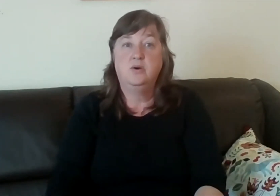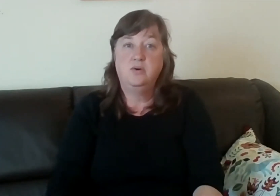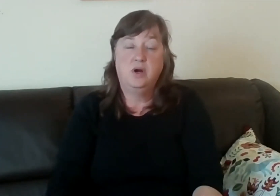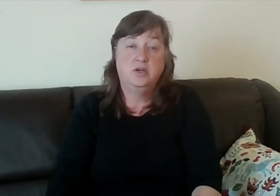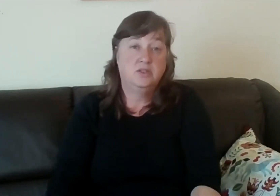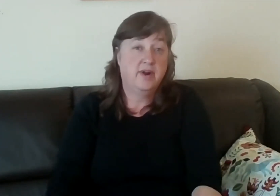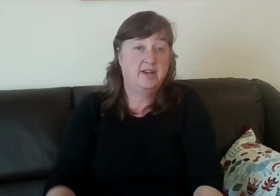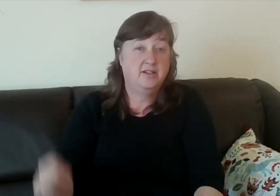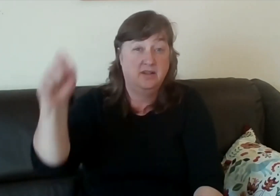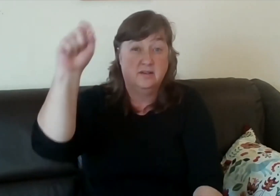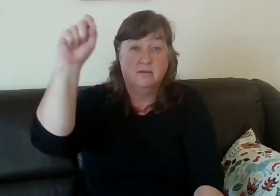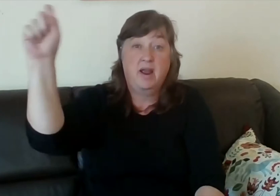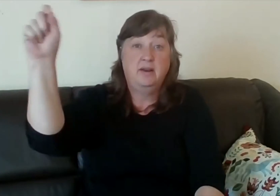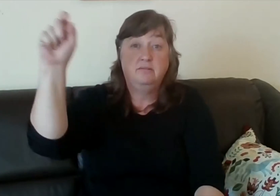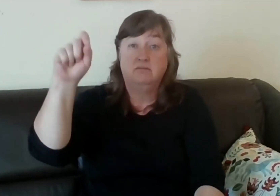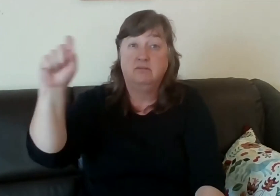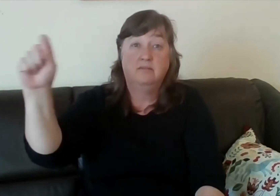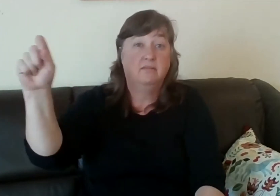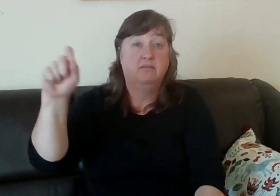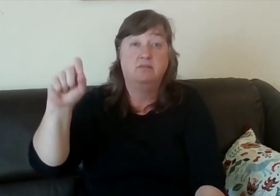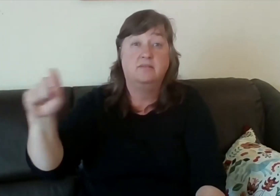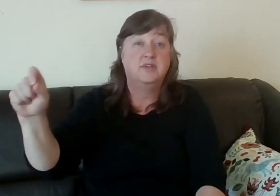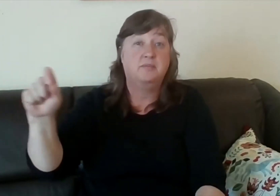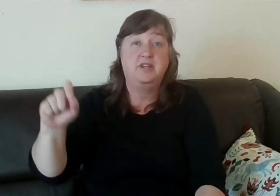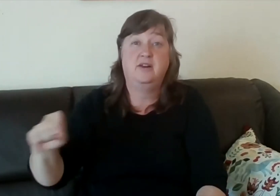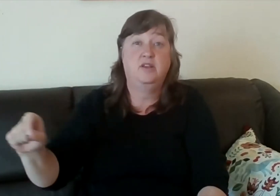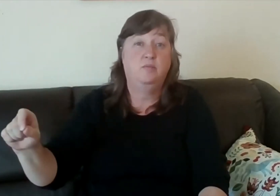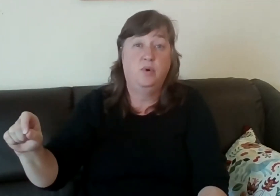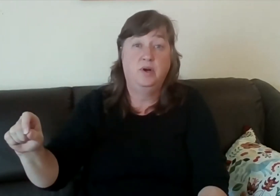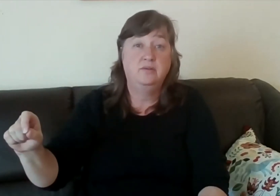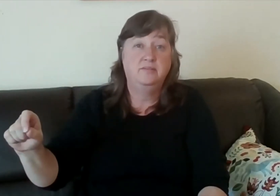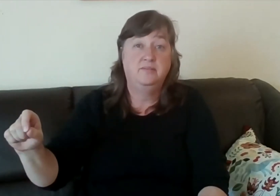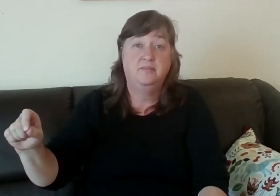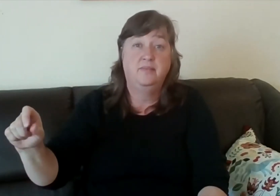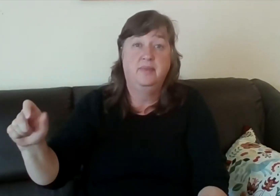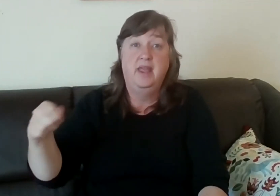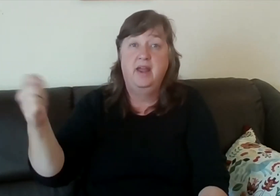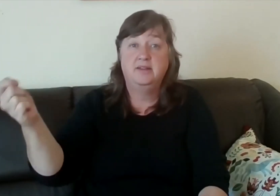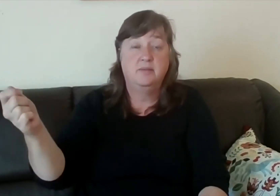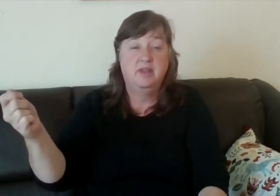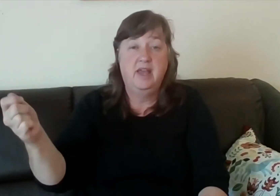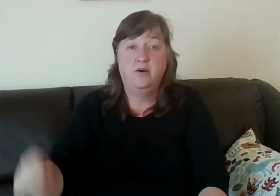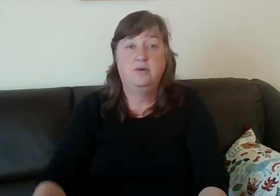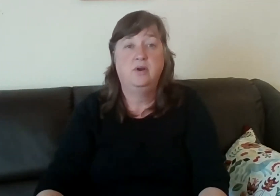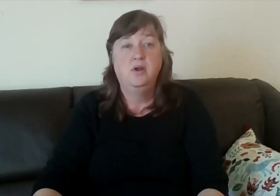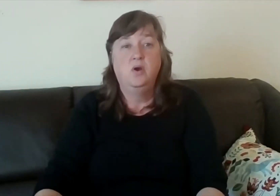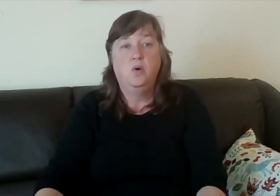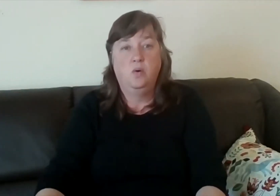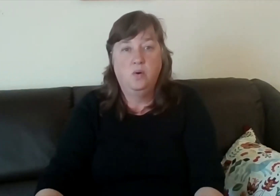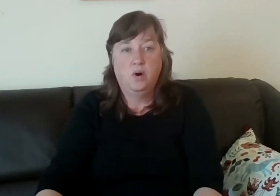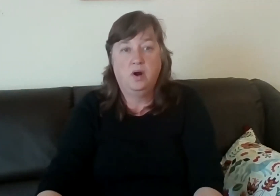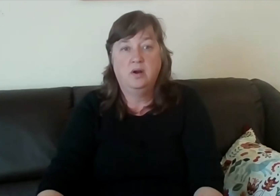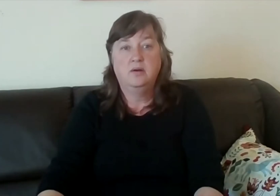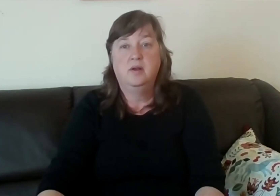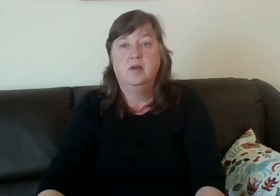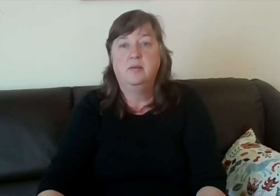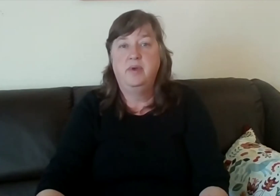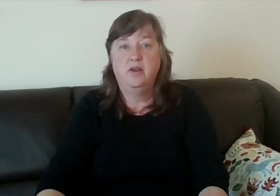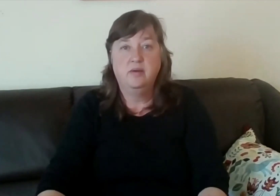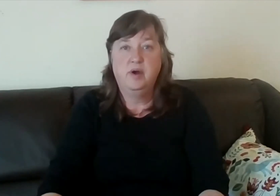So a good strategy is to write something down on the board, hand something out, or pair them up